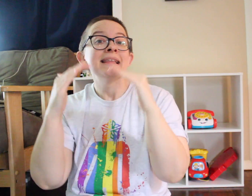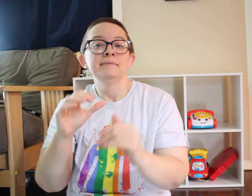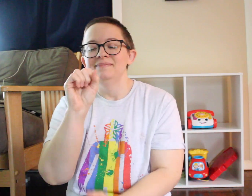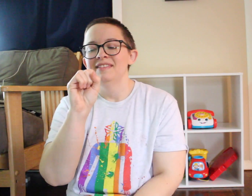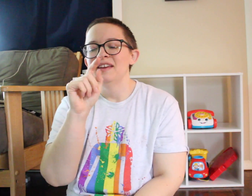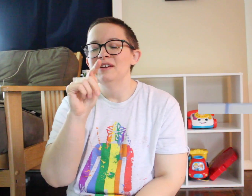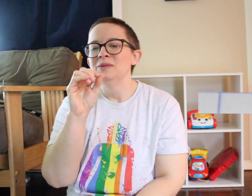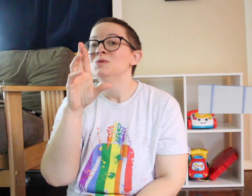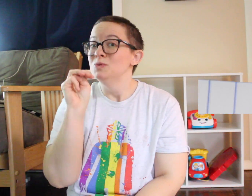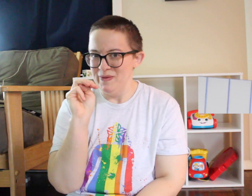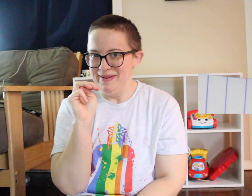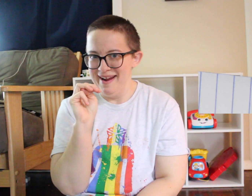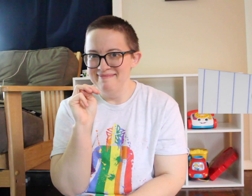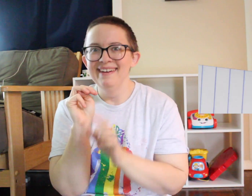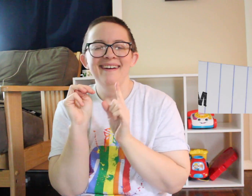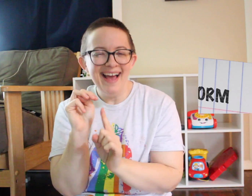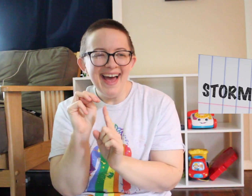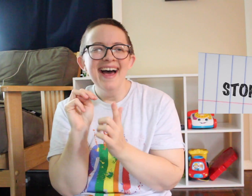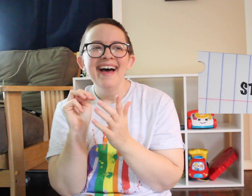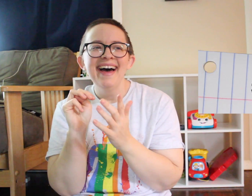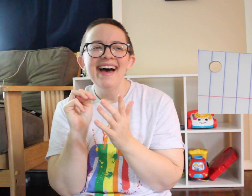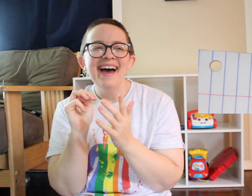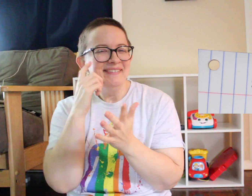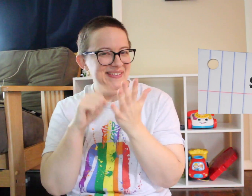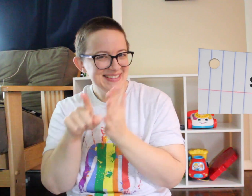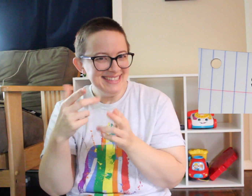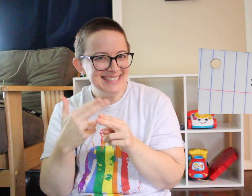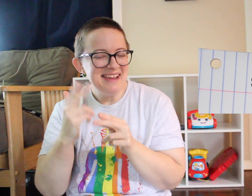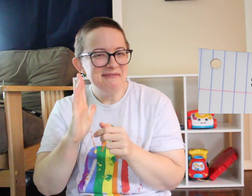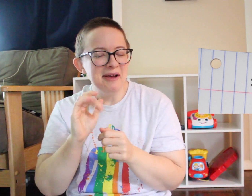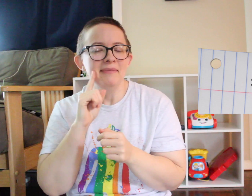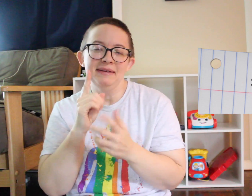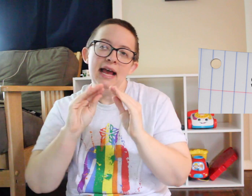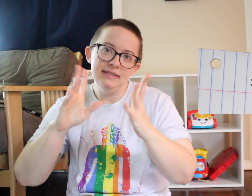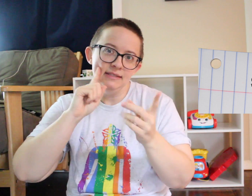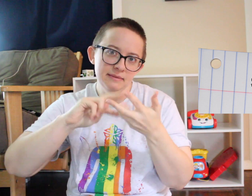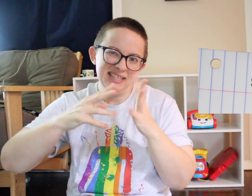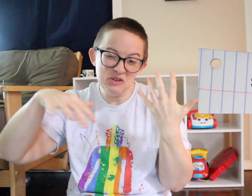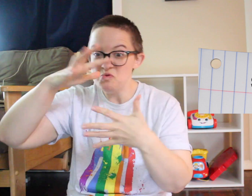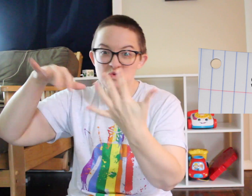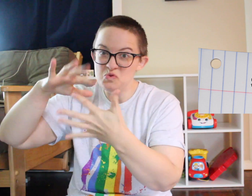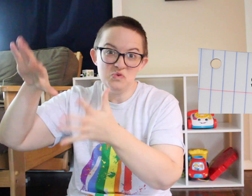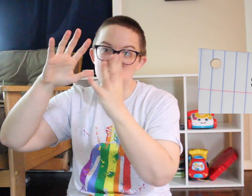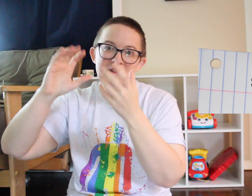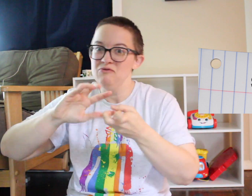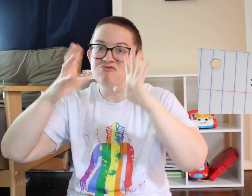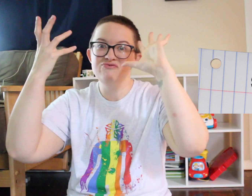interested. Next is Storm. And I know, I've noticed this name before. I mean, obviously it means it's a